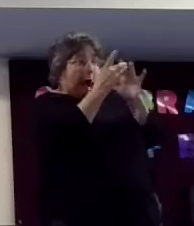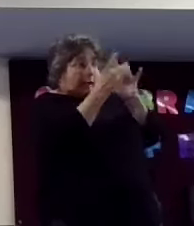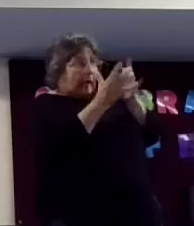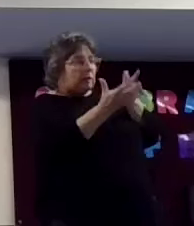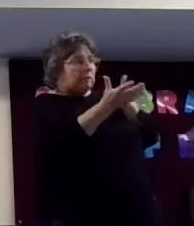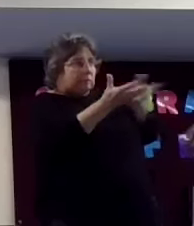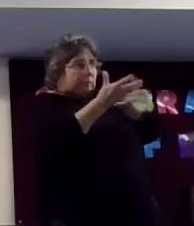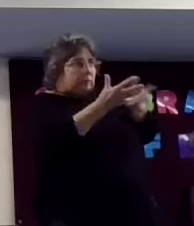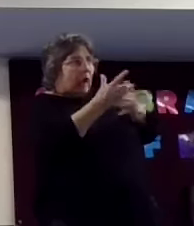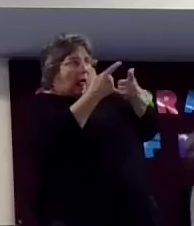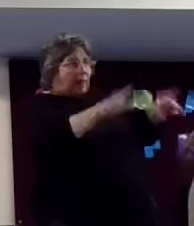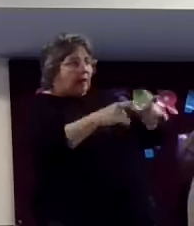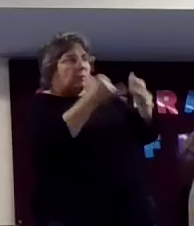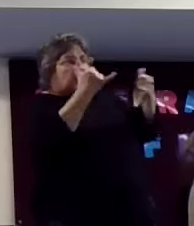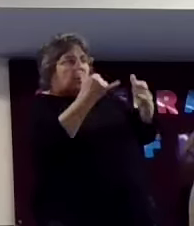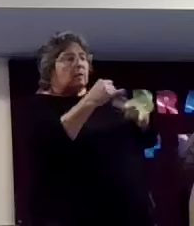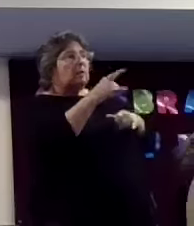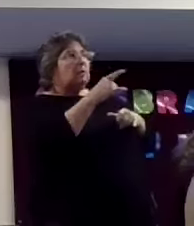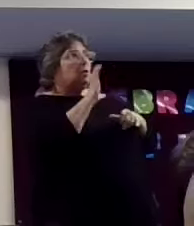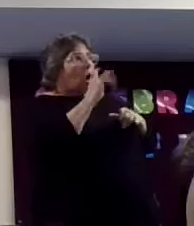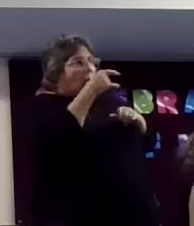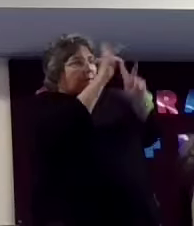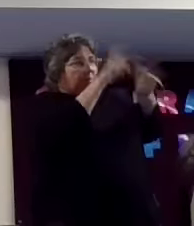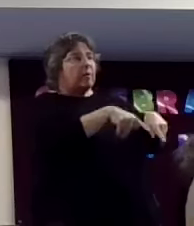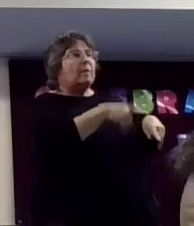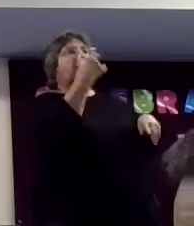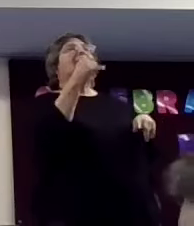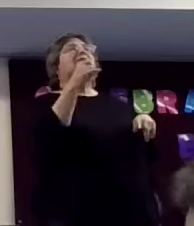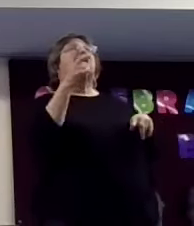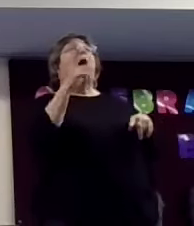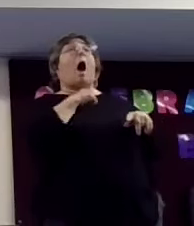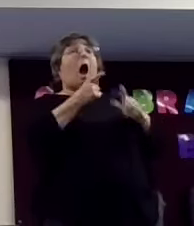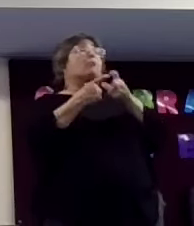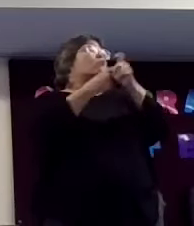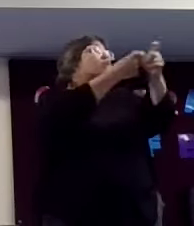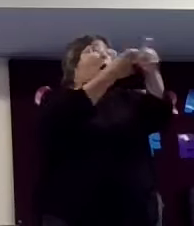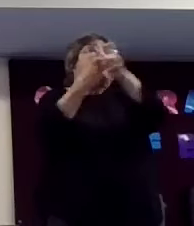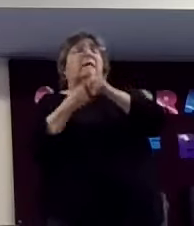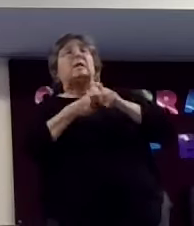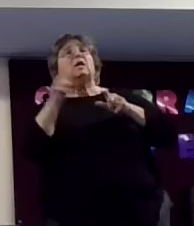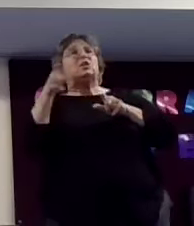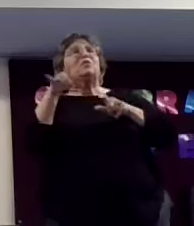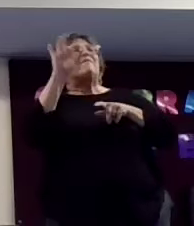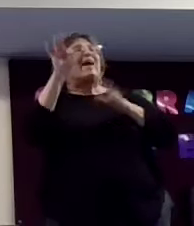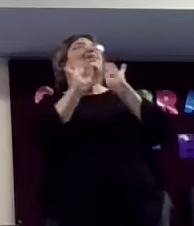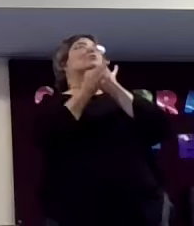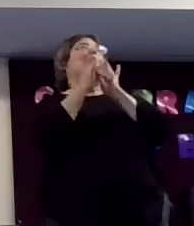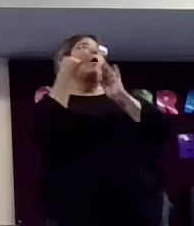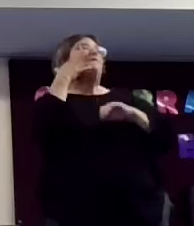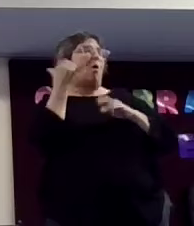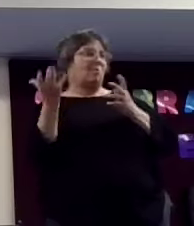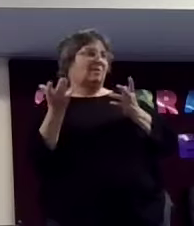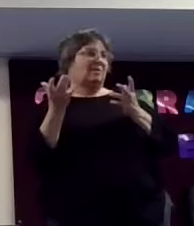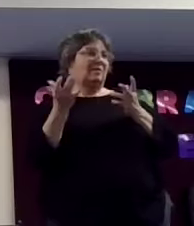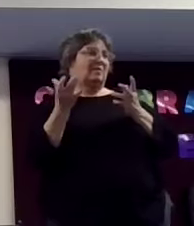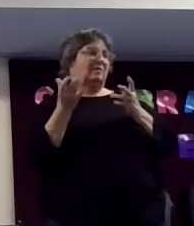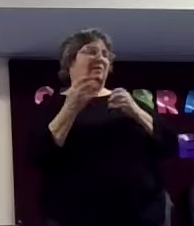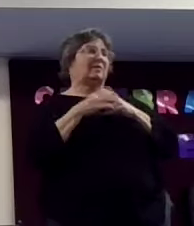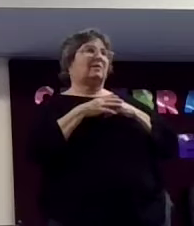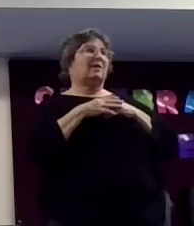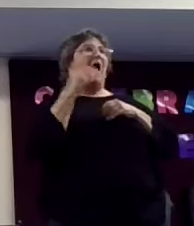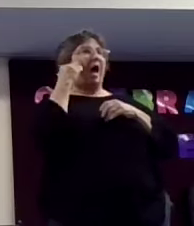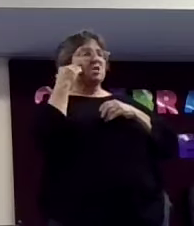in the language Karen, and I can do that because while I was running place to place to place, she was getting the interpreter on the phone.